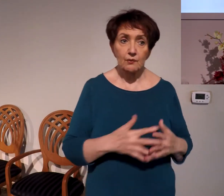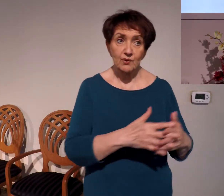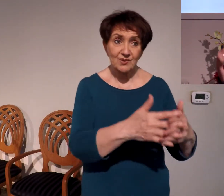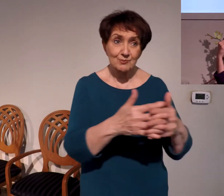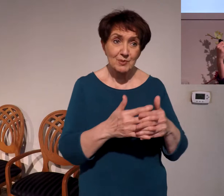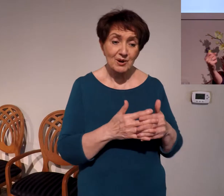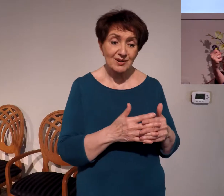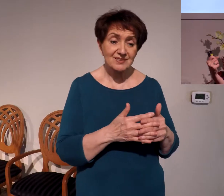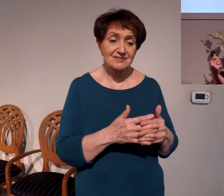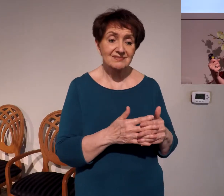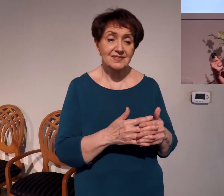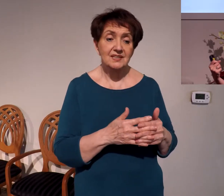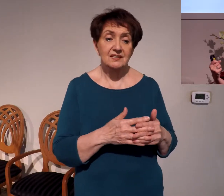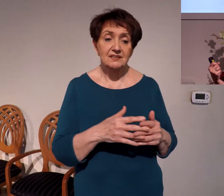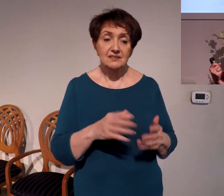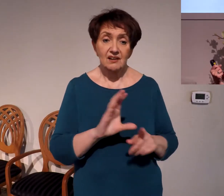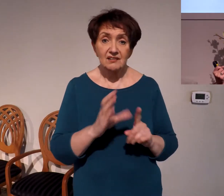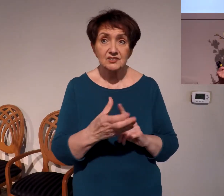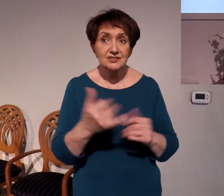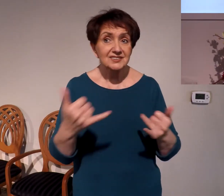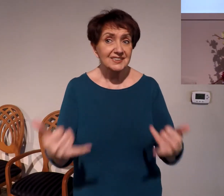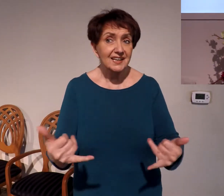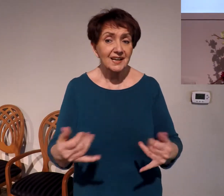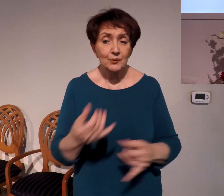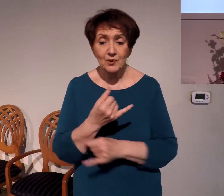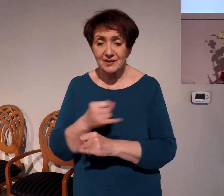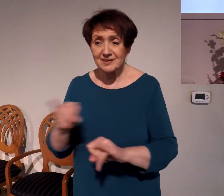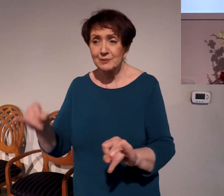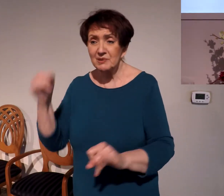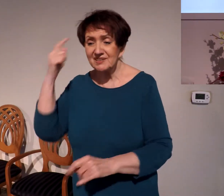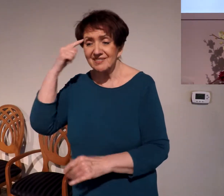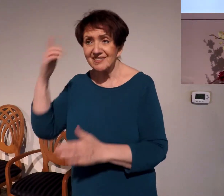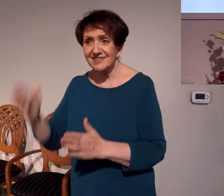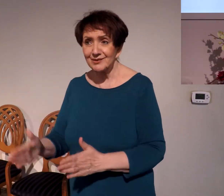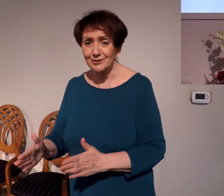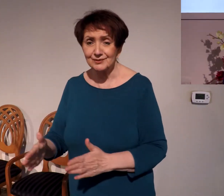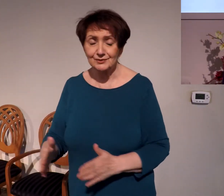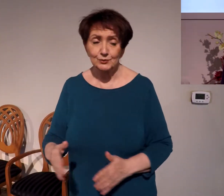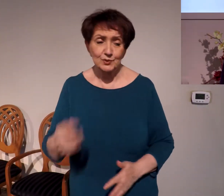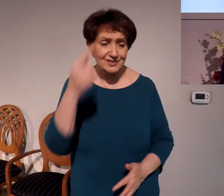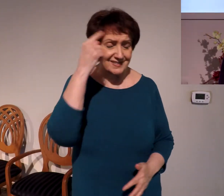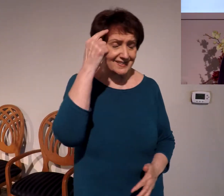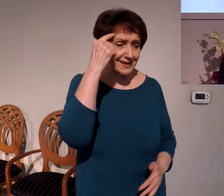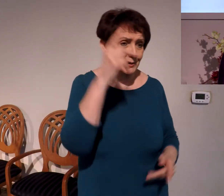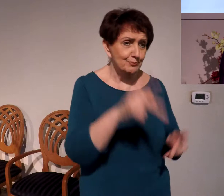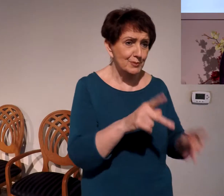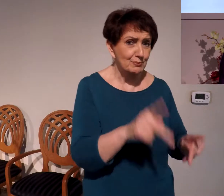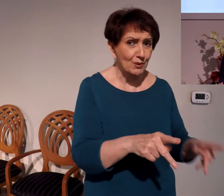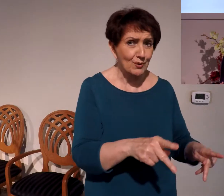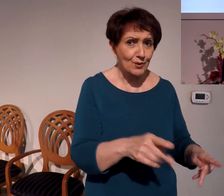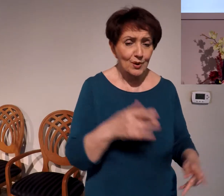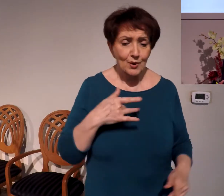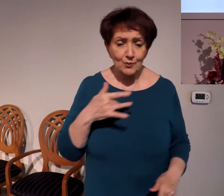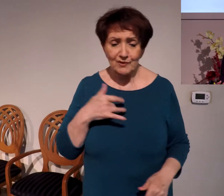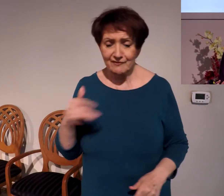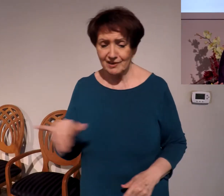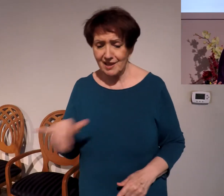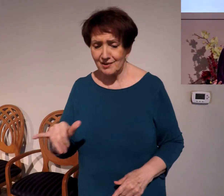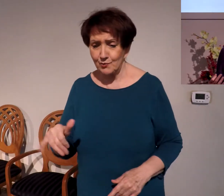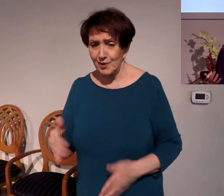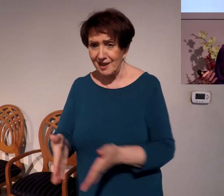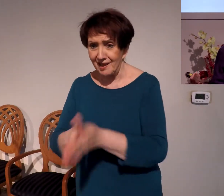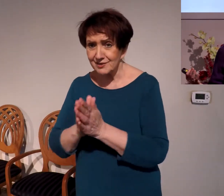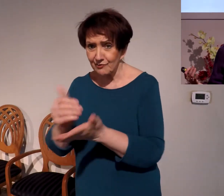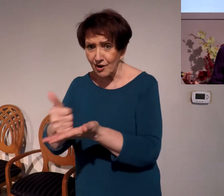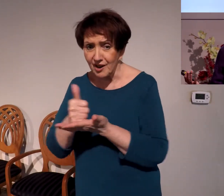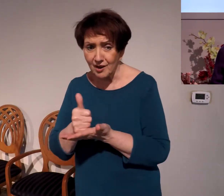today, great independent thinkers that we are, spiritually sound people, when we ask for help, that means what? We're